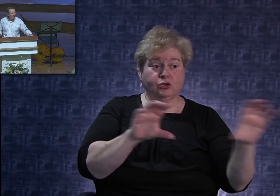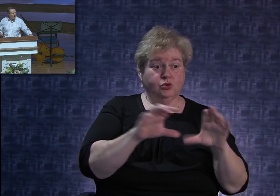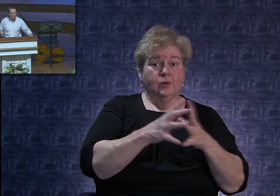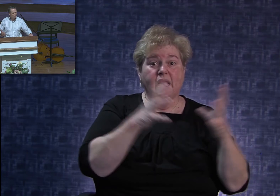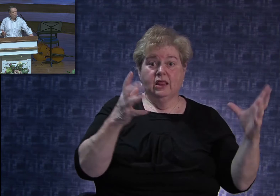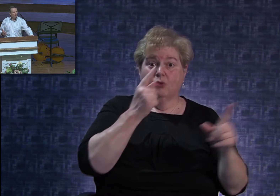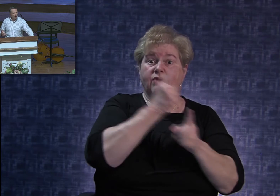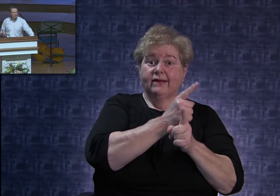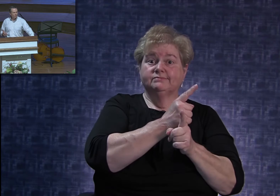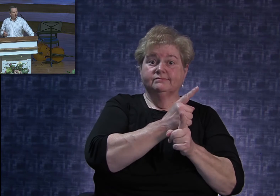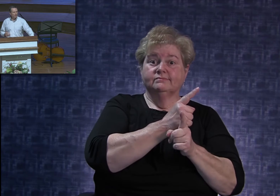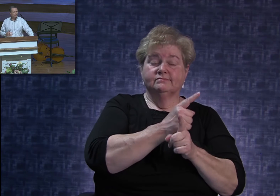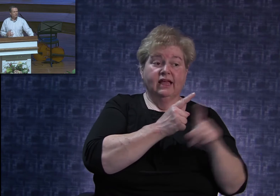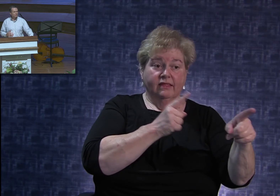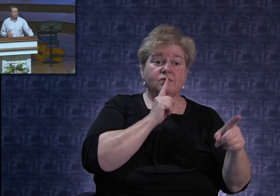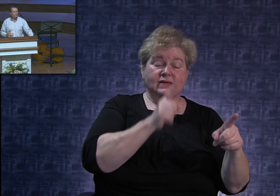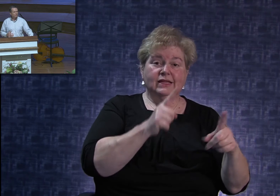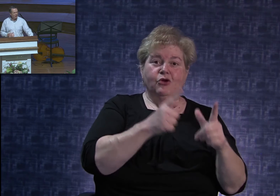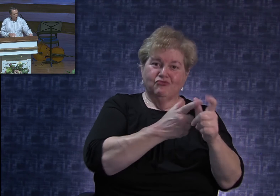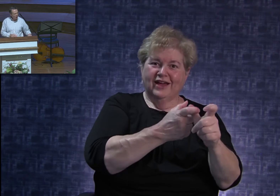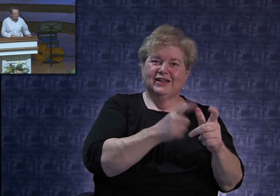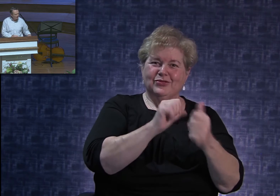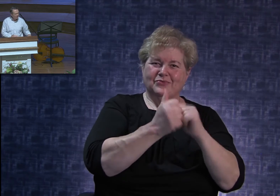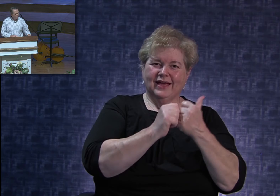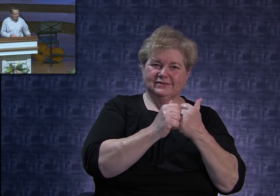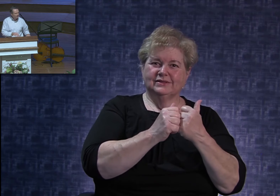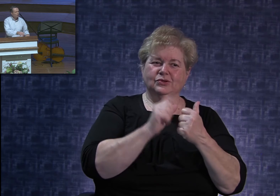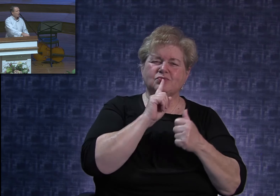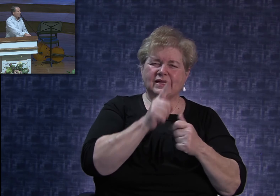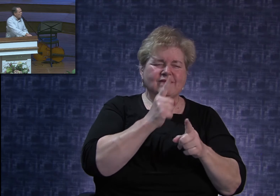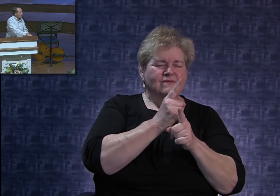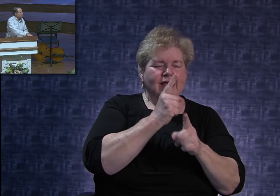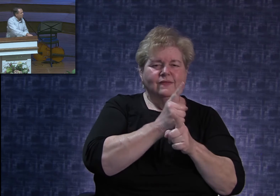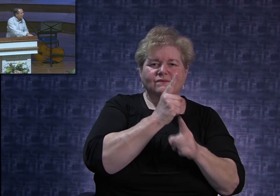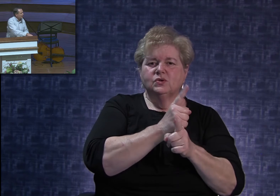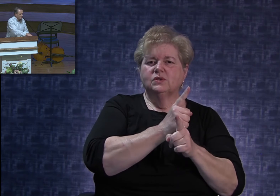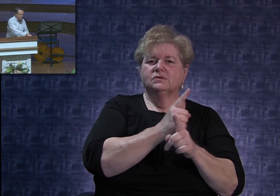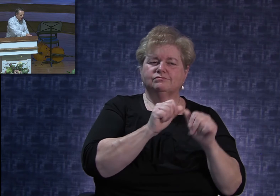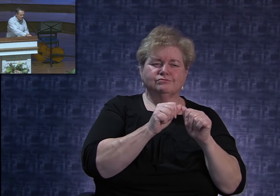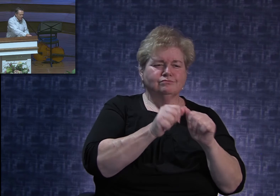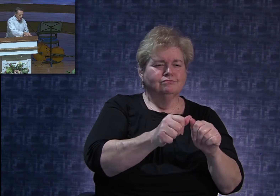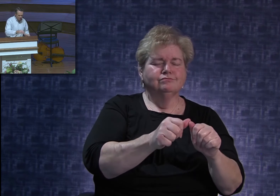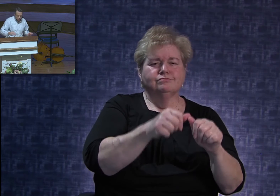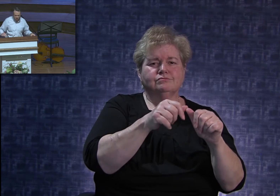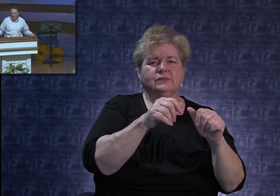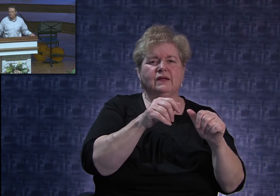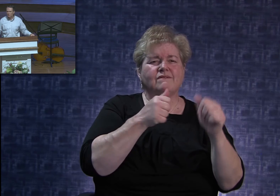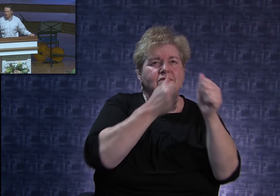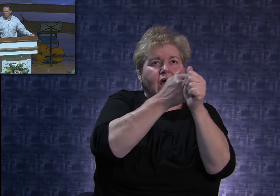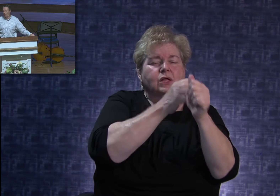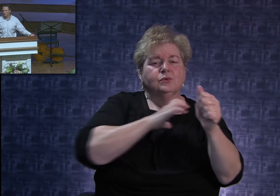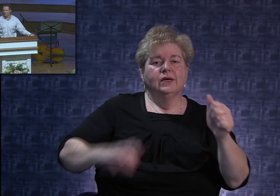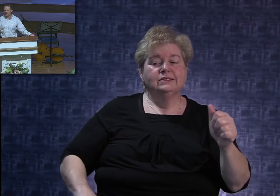They are running the race. They are being faithful. They are staying committed to Christ.